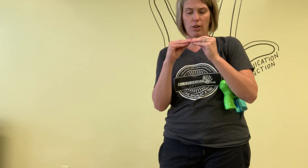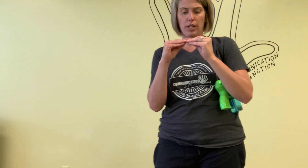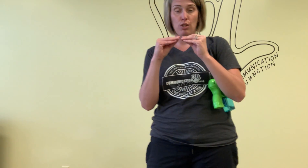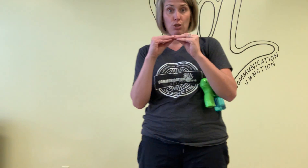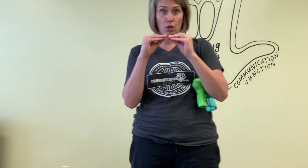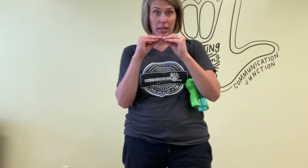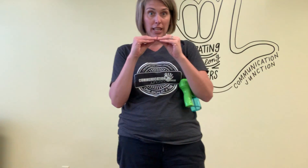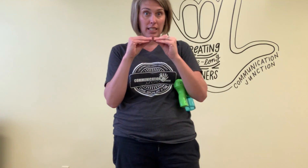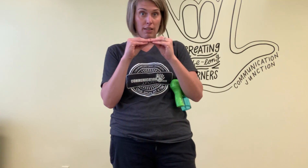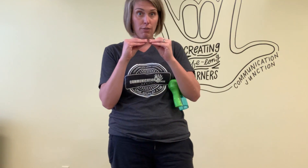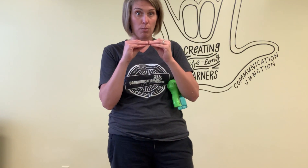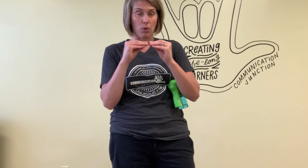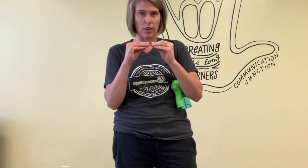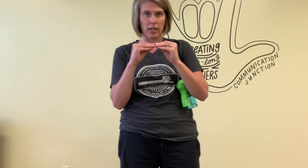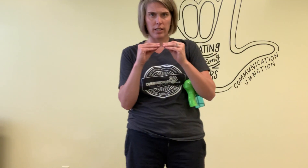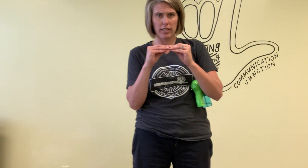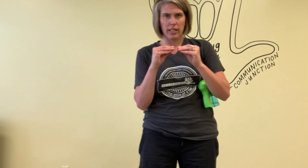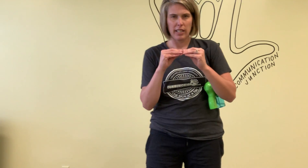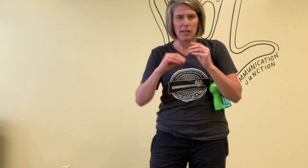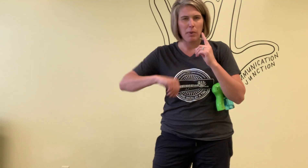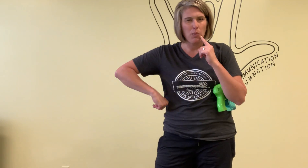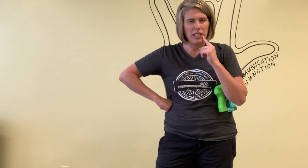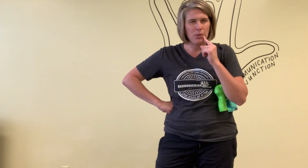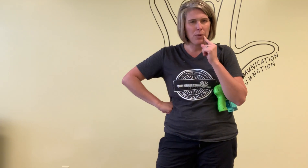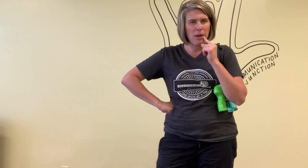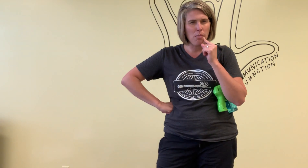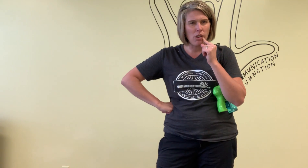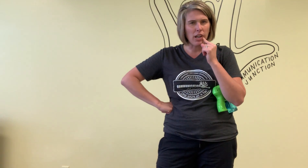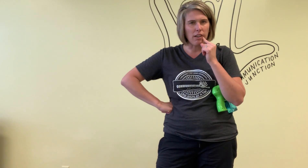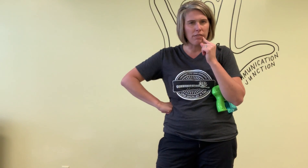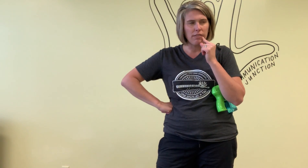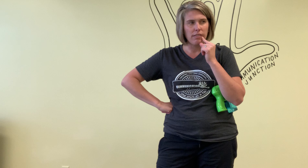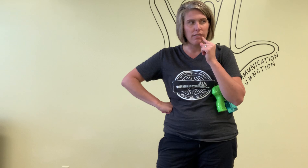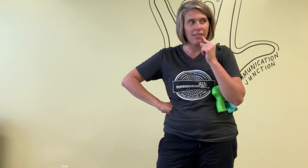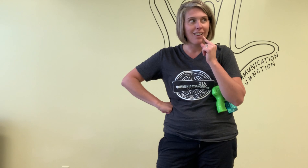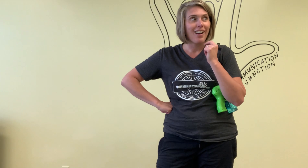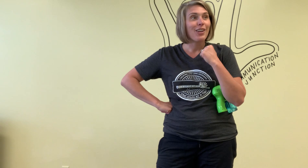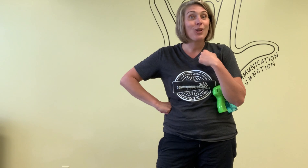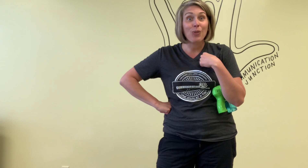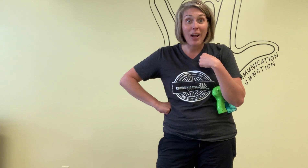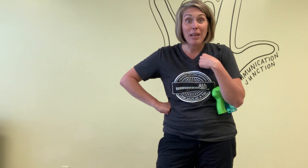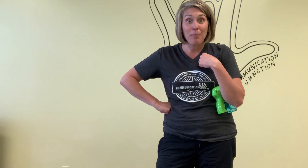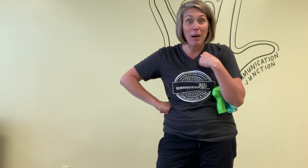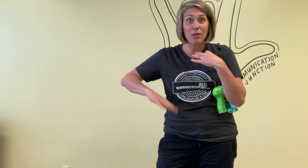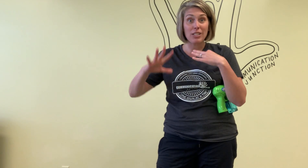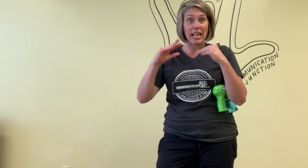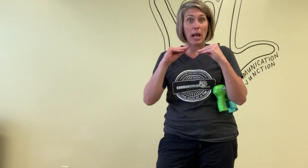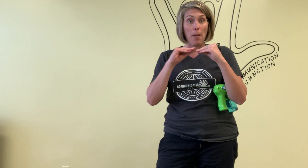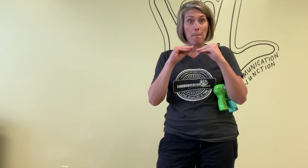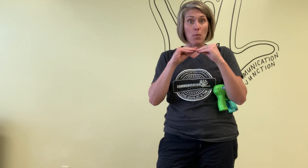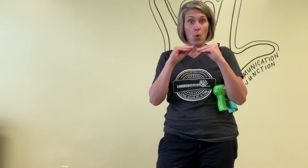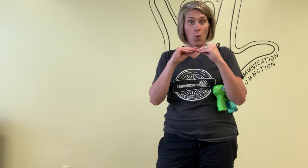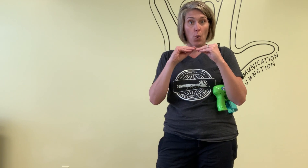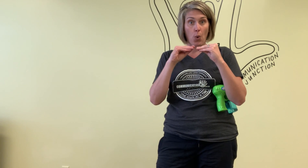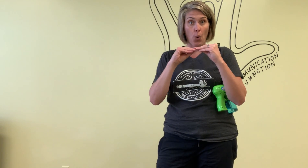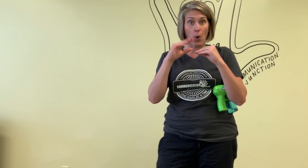Can you show me that sign for more? But what do we want more of? You're right, bubbles. Say,